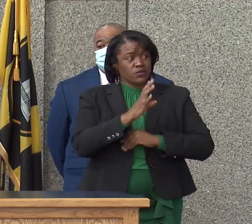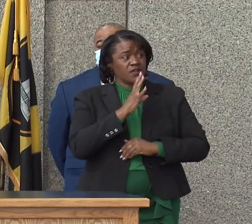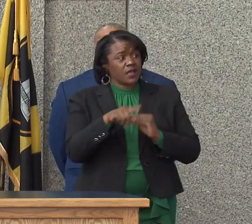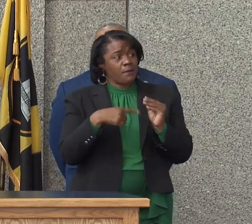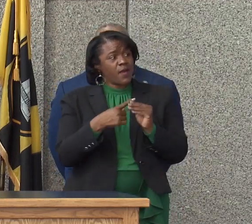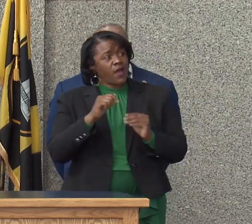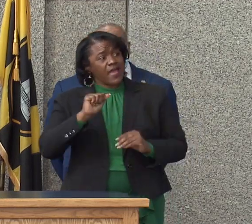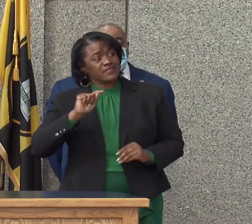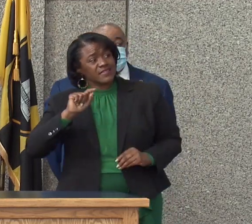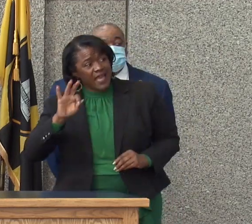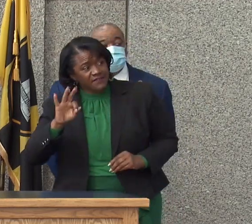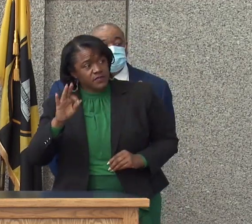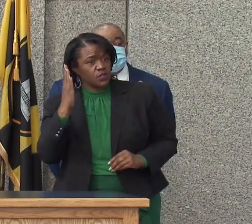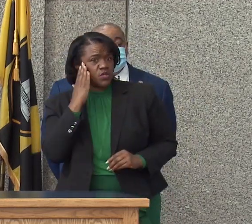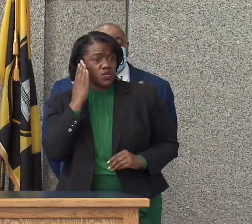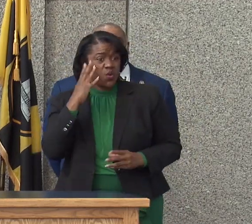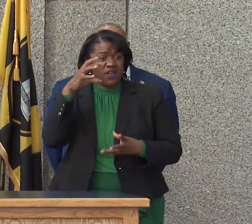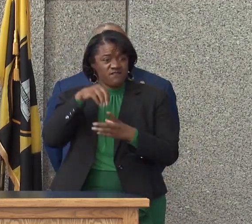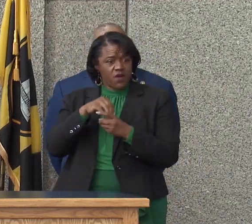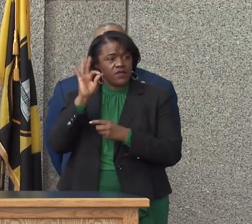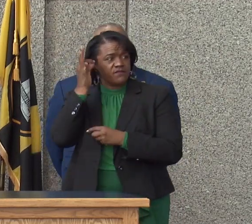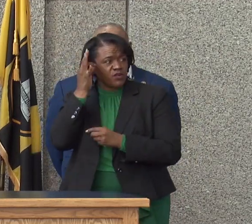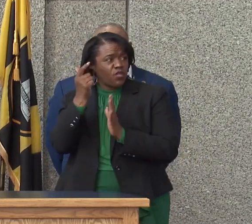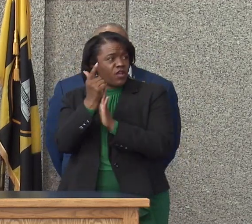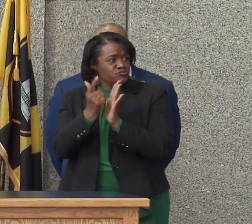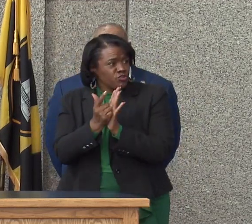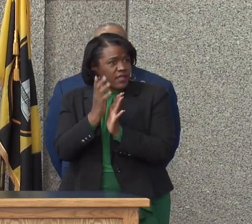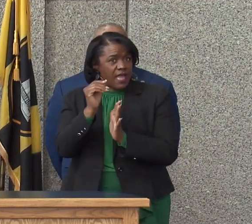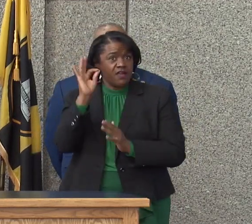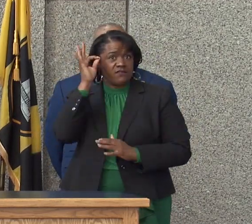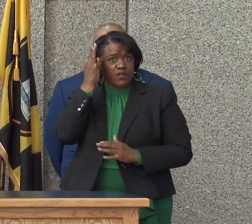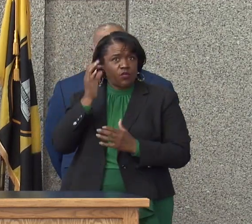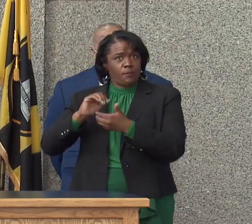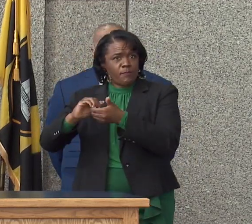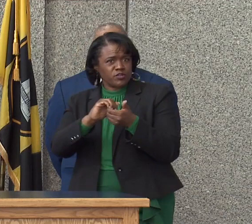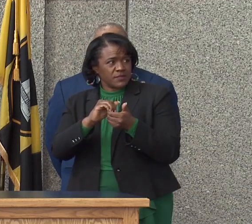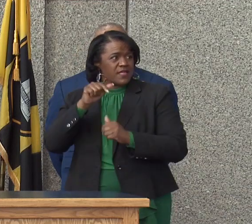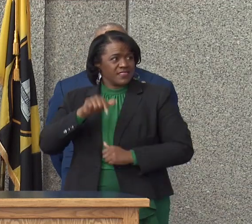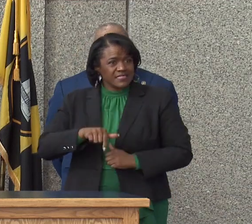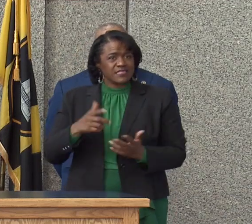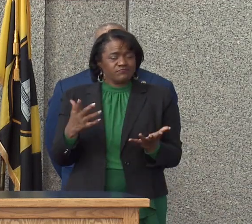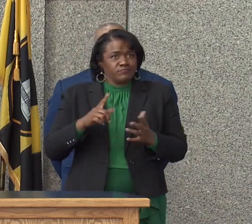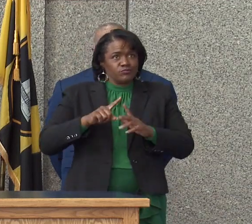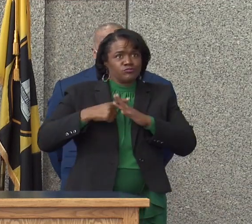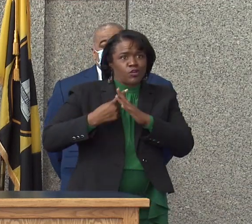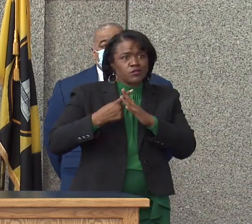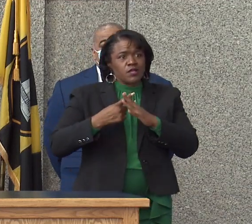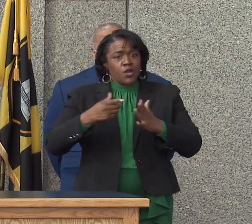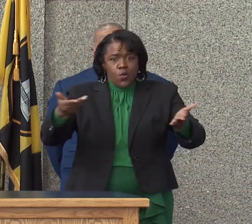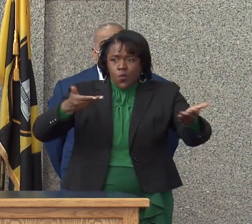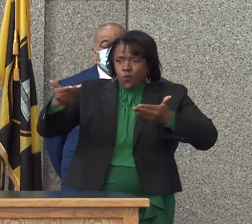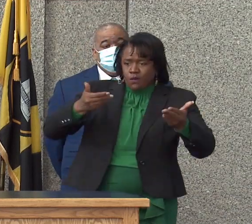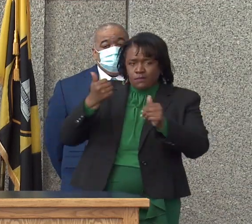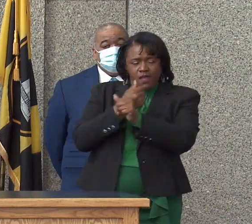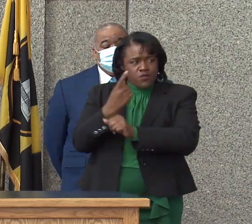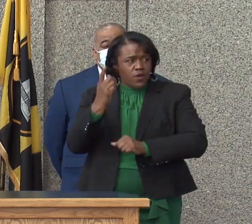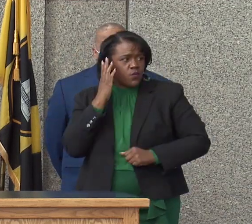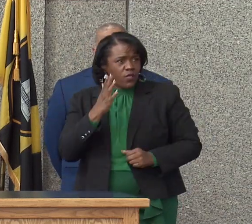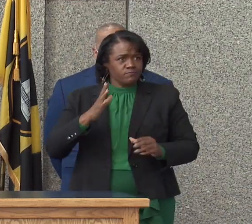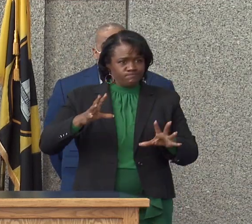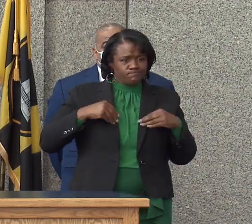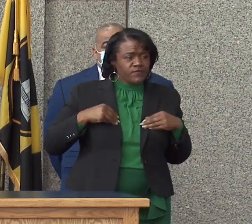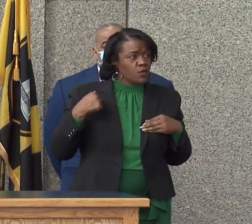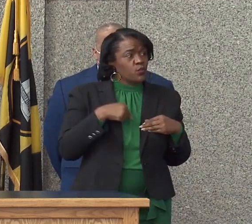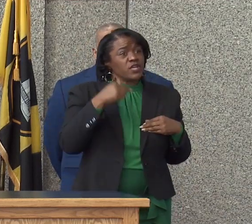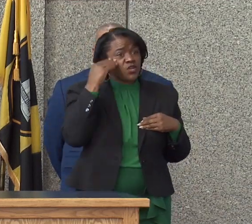ATF, so we know that's going to involve our federal attorney and federal partnership as well. This is an initiative that is it's going to be welcomed by everyone because we all know